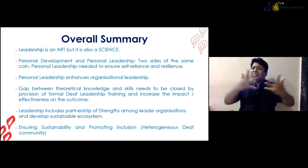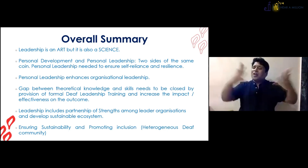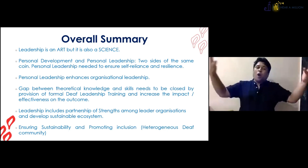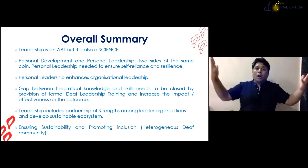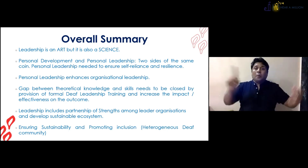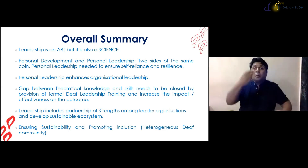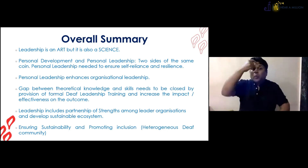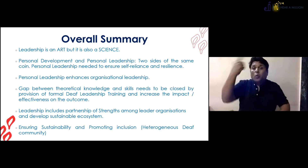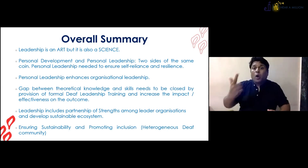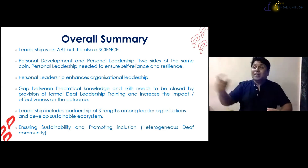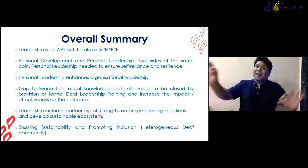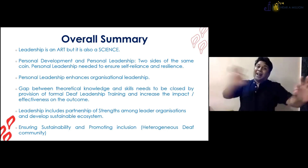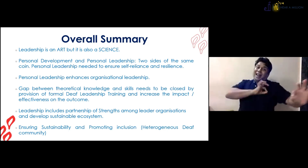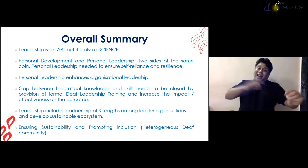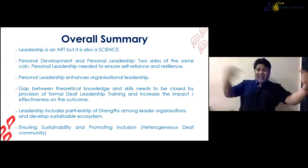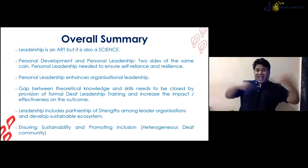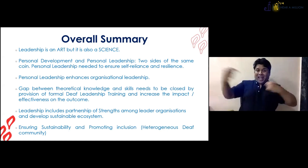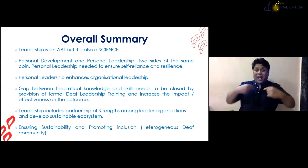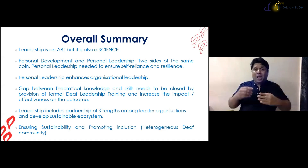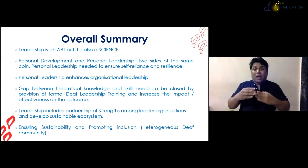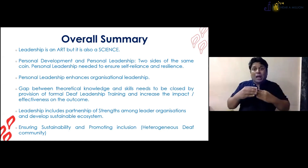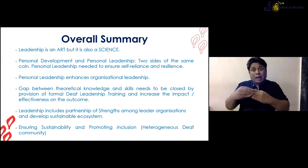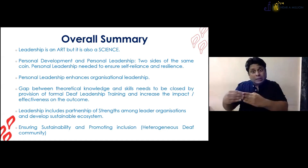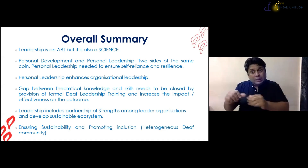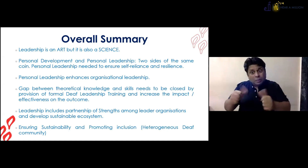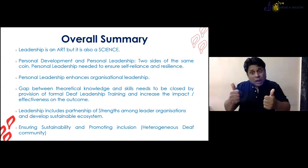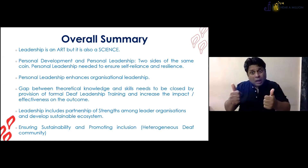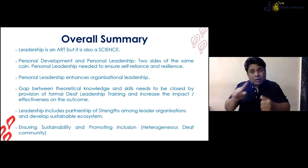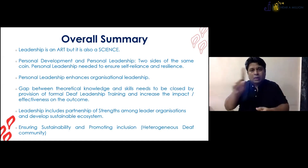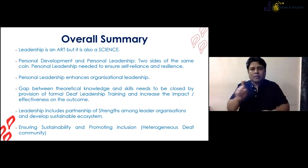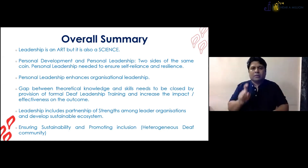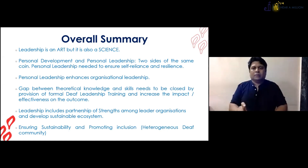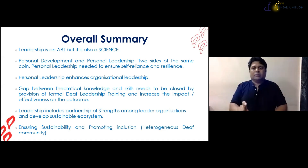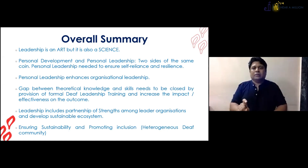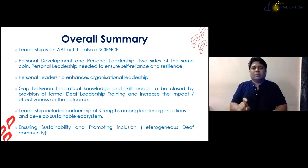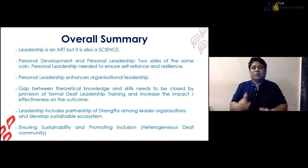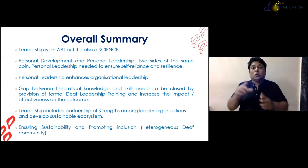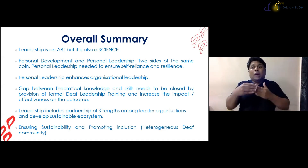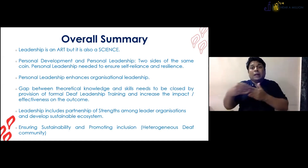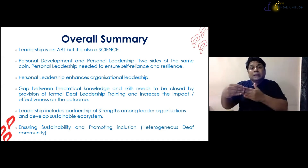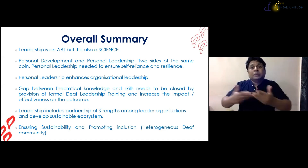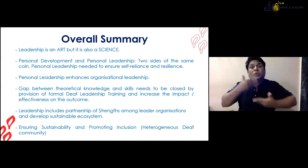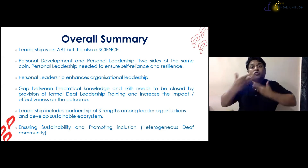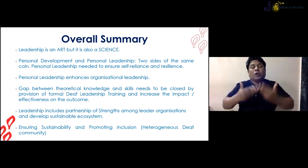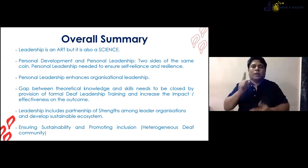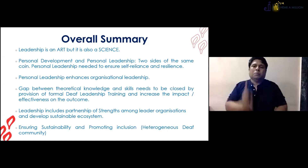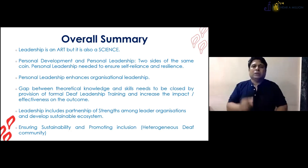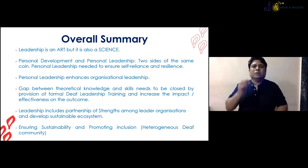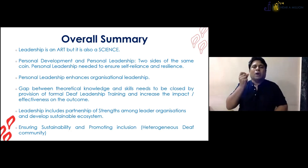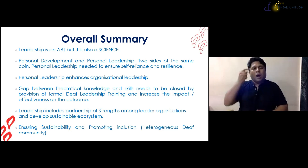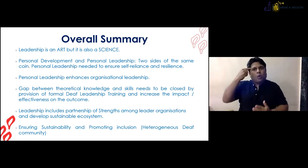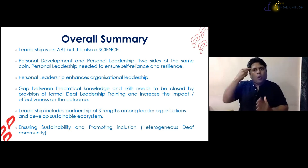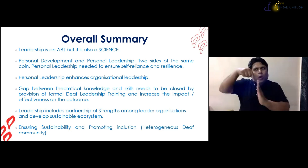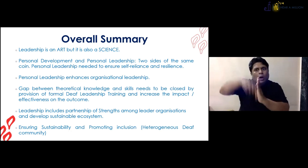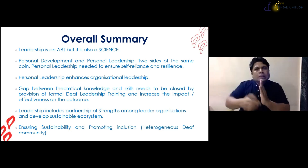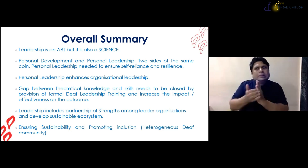followers. A lot of people join my live. Yeah, but can you be a leader is a question. So